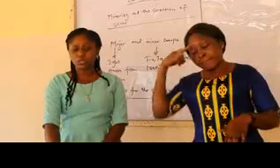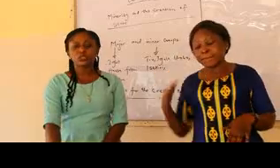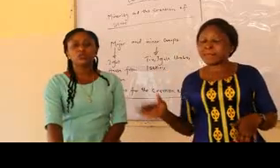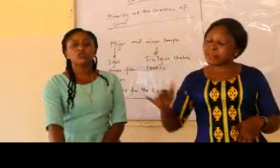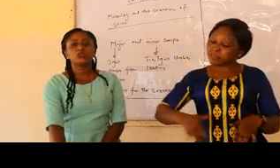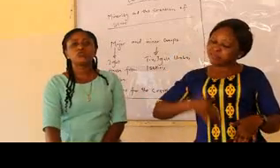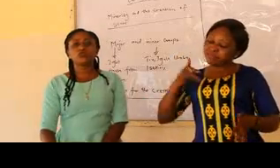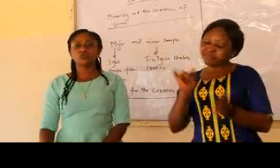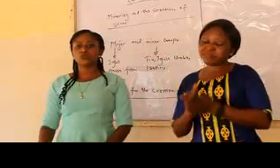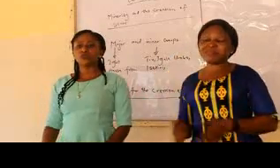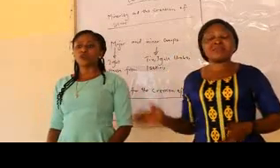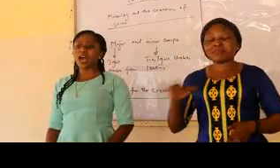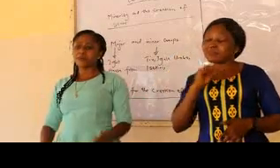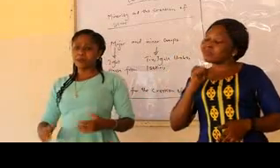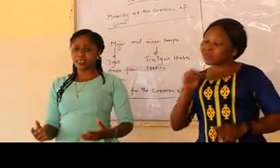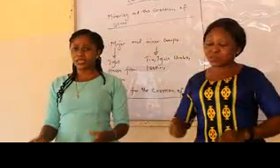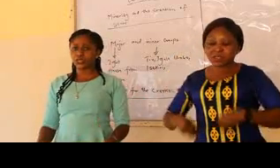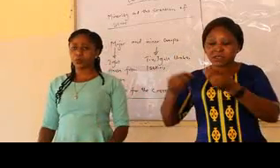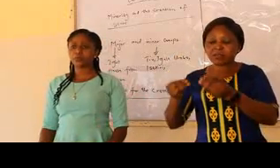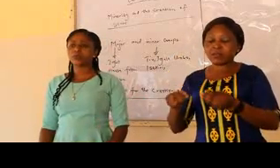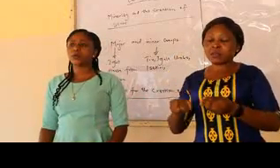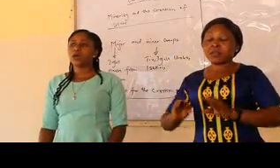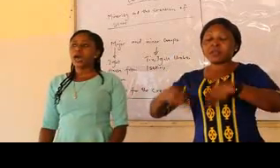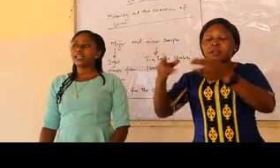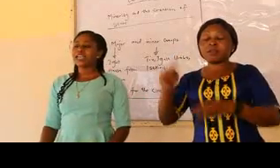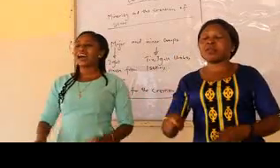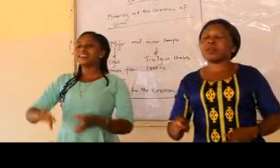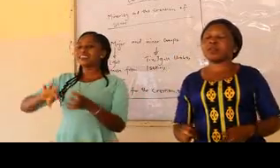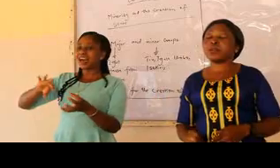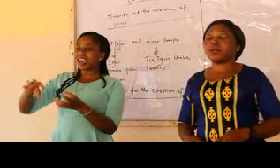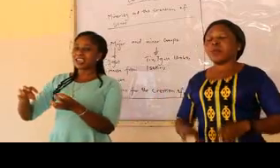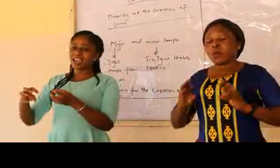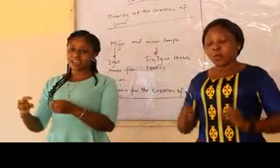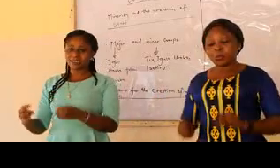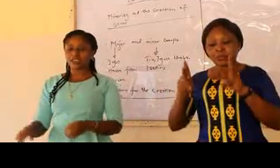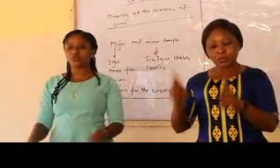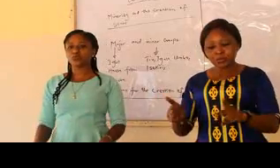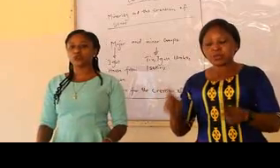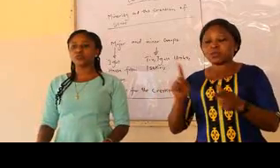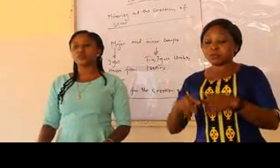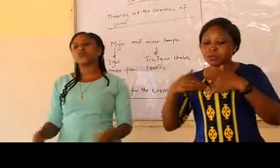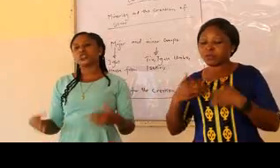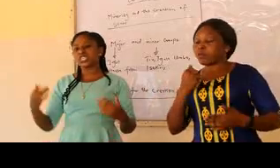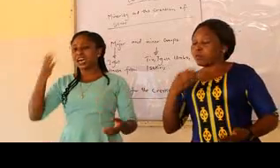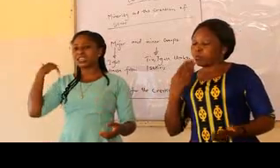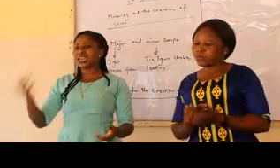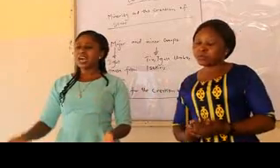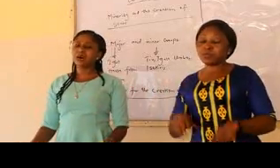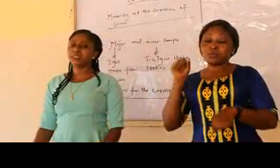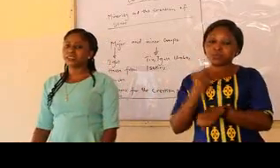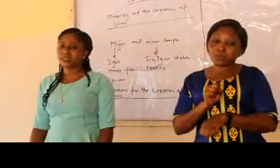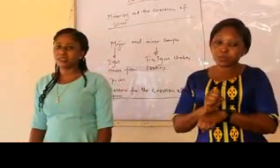opportunity to have a better job, and they are denied access to what?